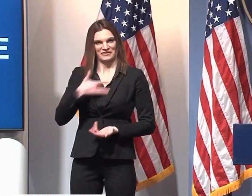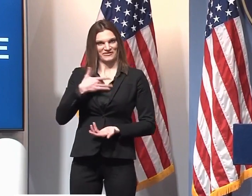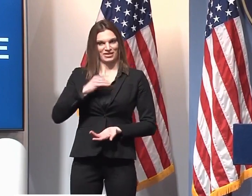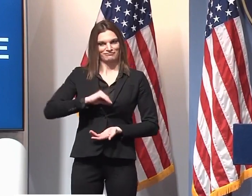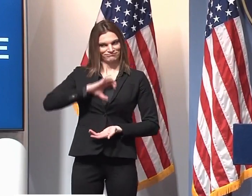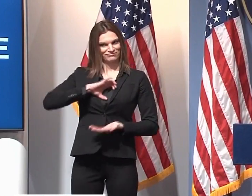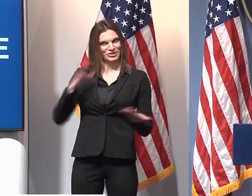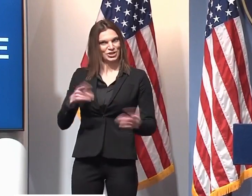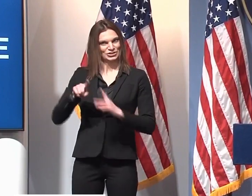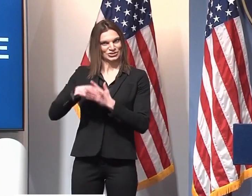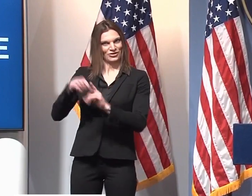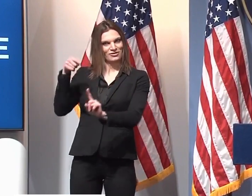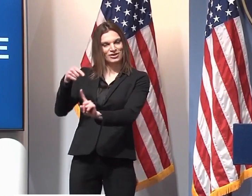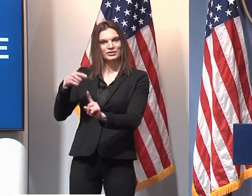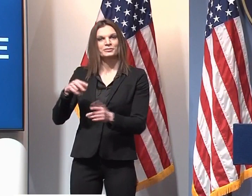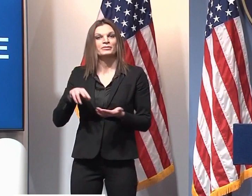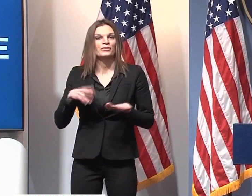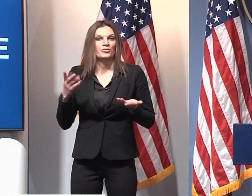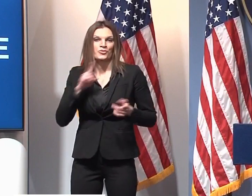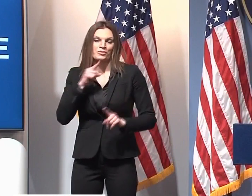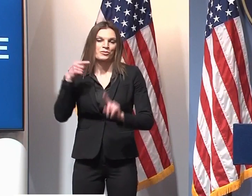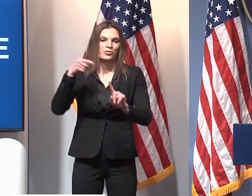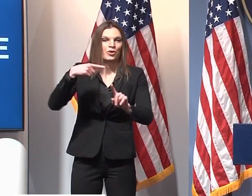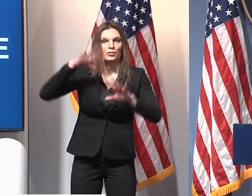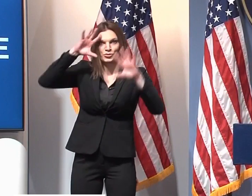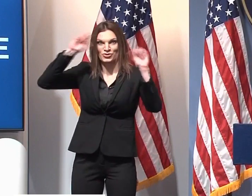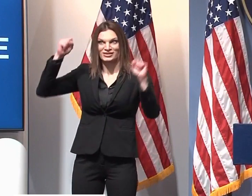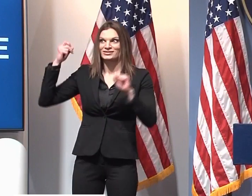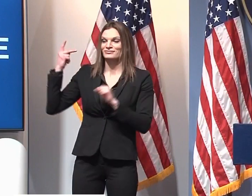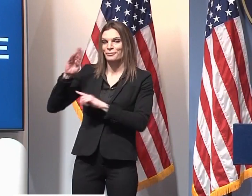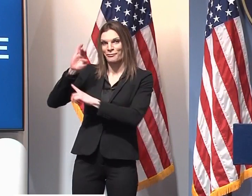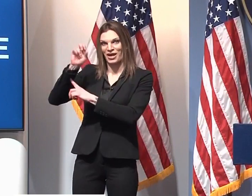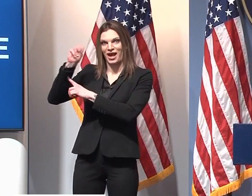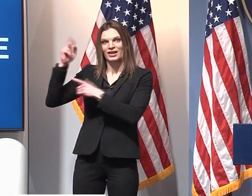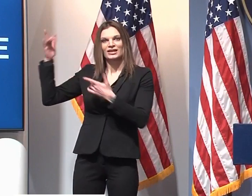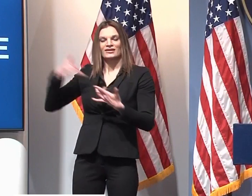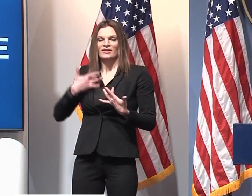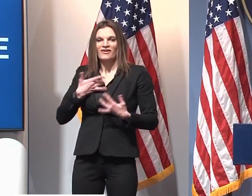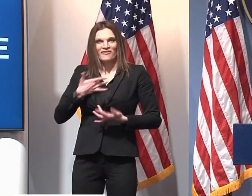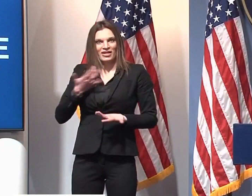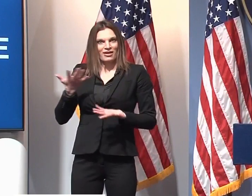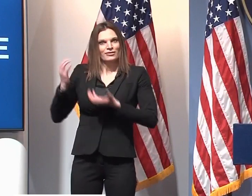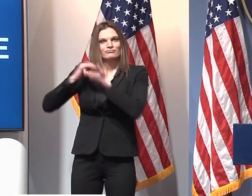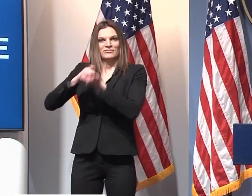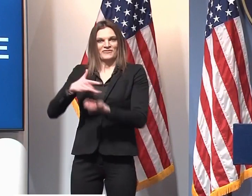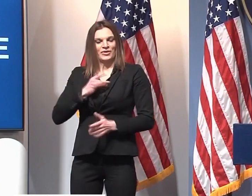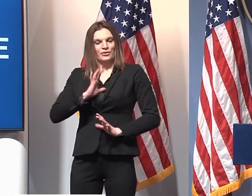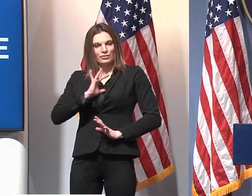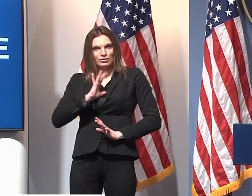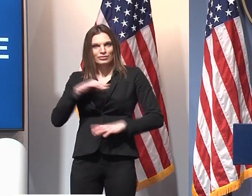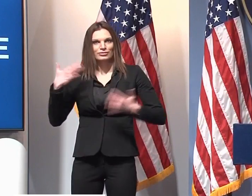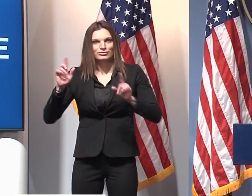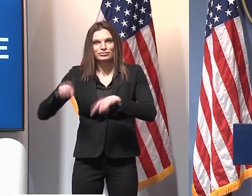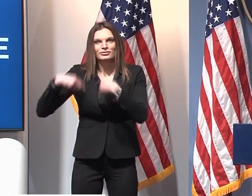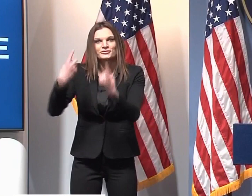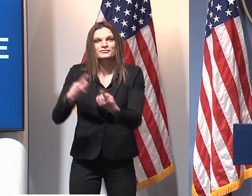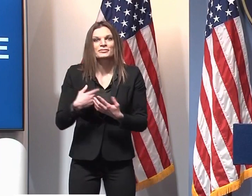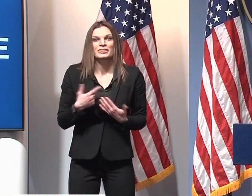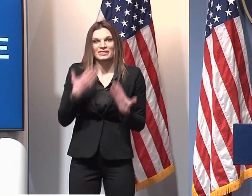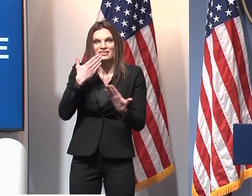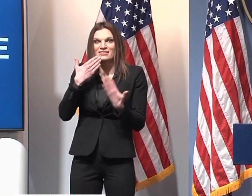we have had with the Biden administration is refreshing, and I am just glad that the president